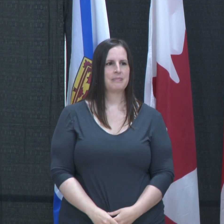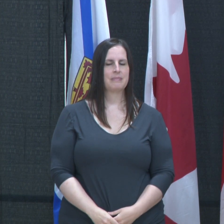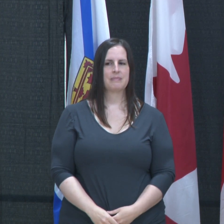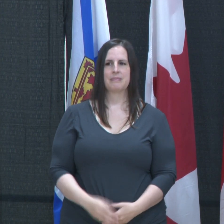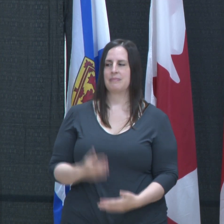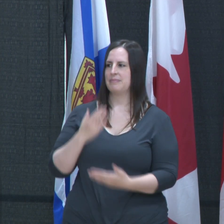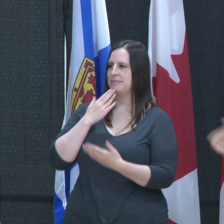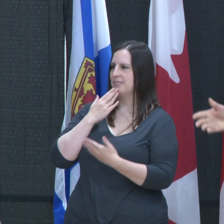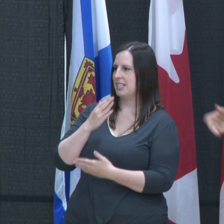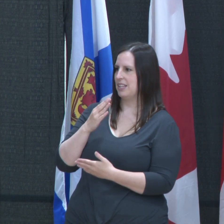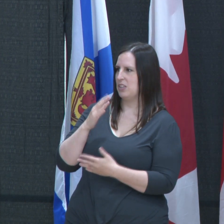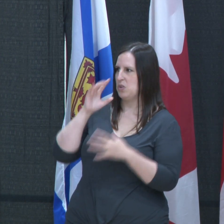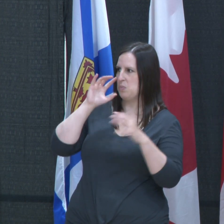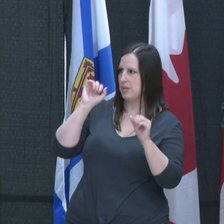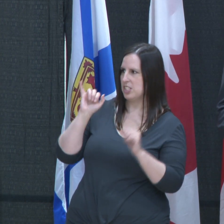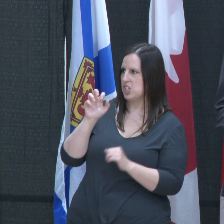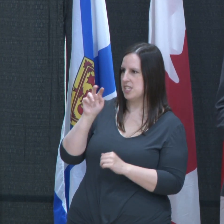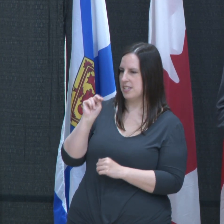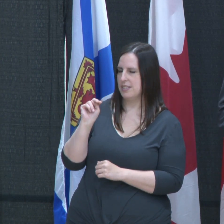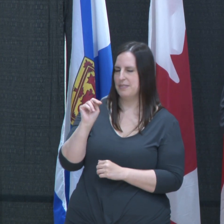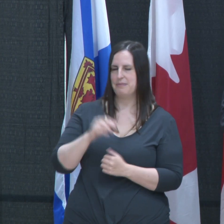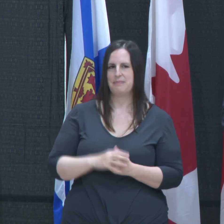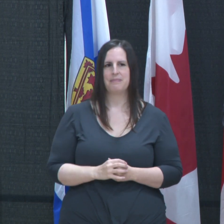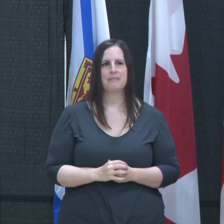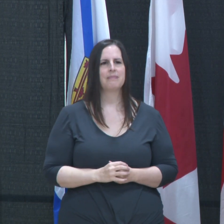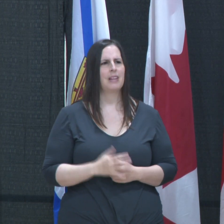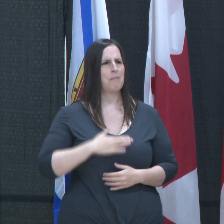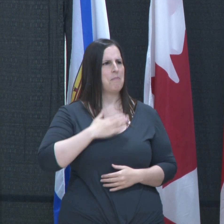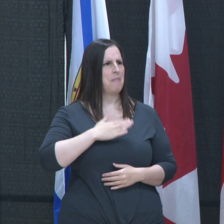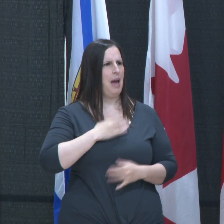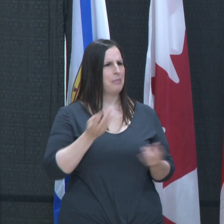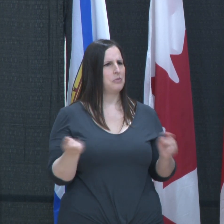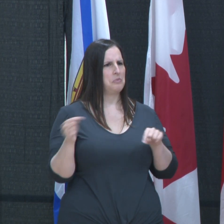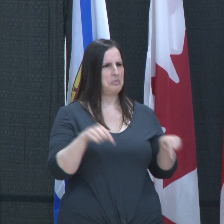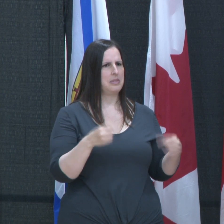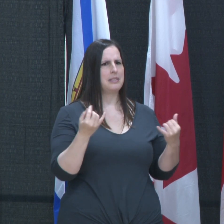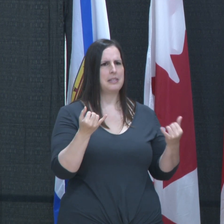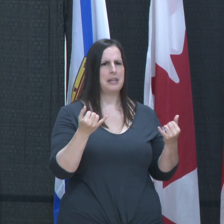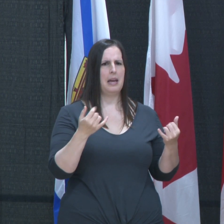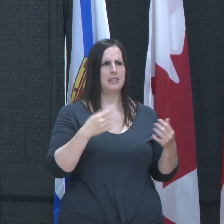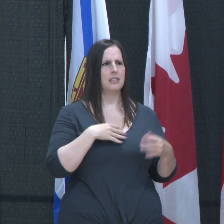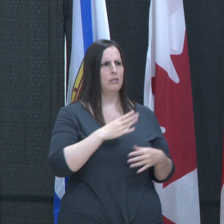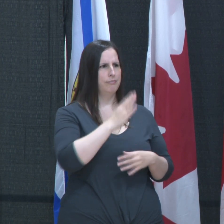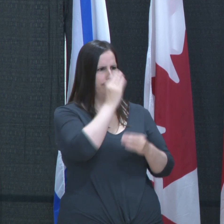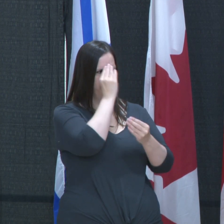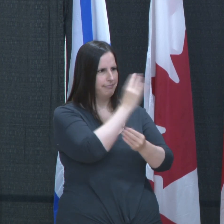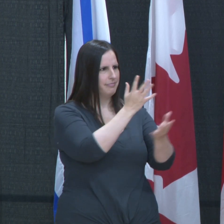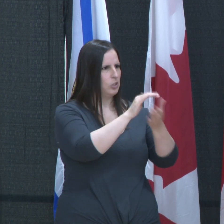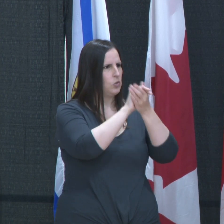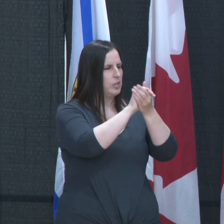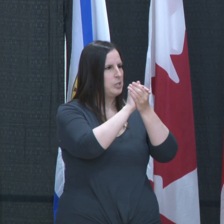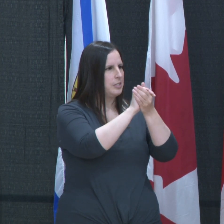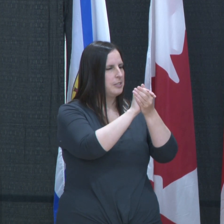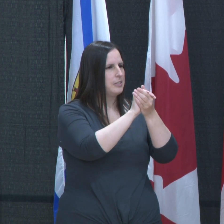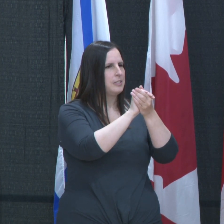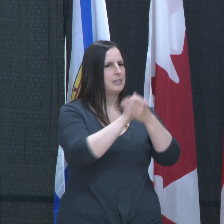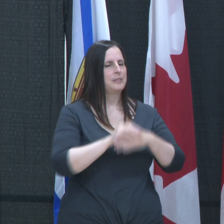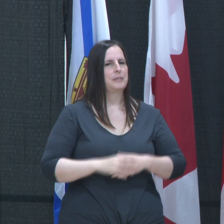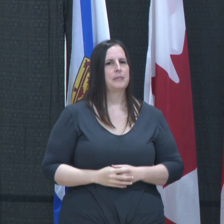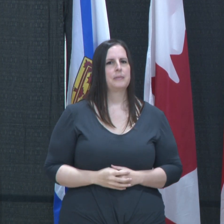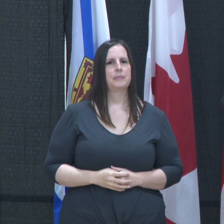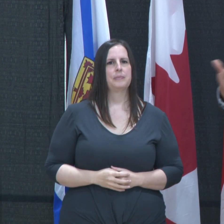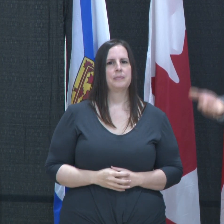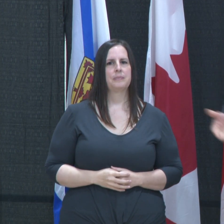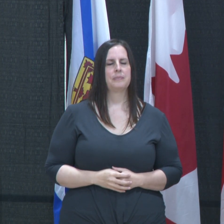Thank you, President Jason. It's a pleasure to be here today and to congratulate the graduates.